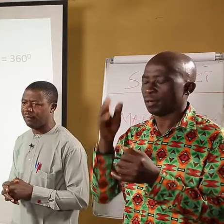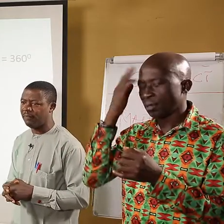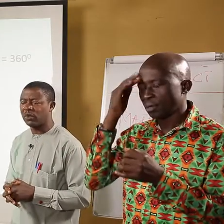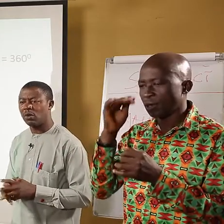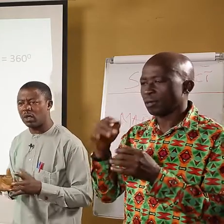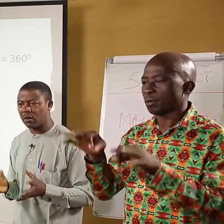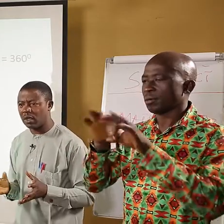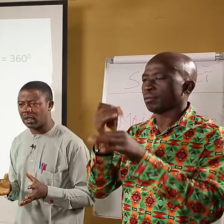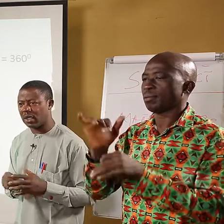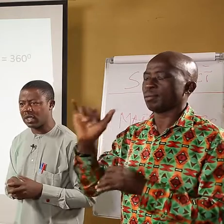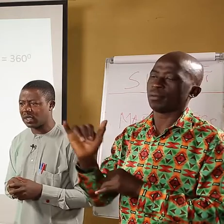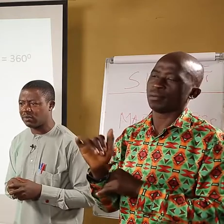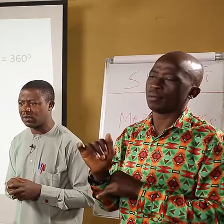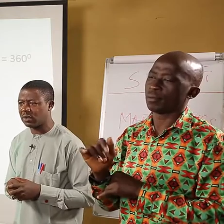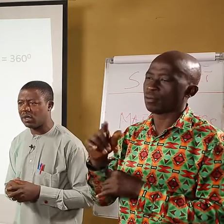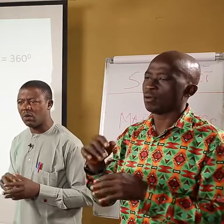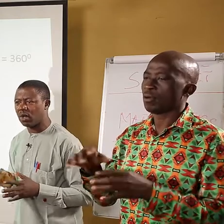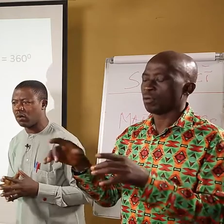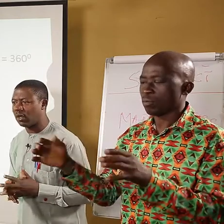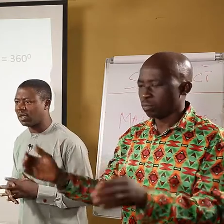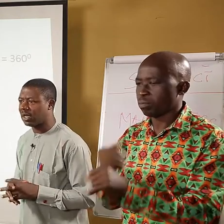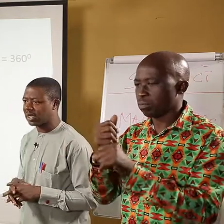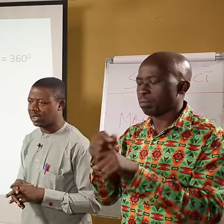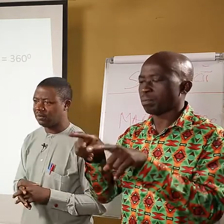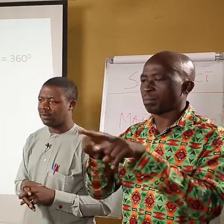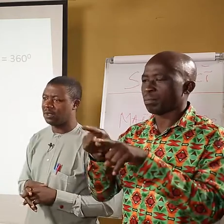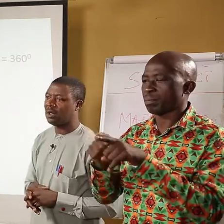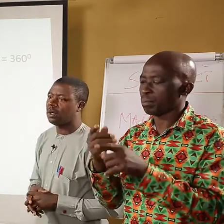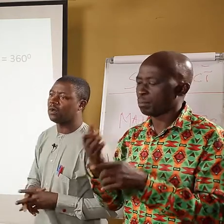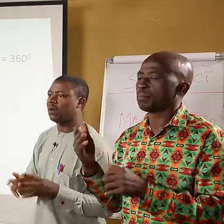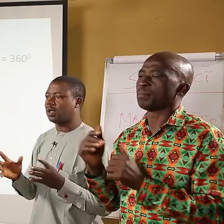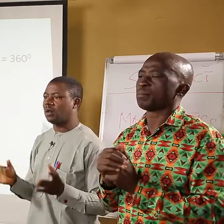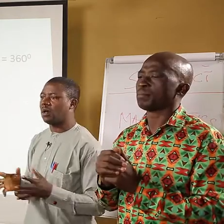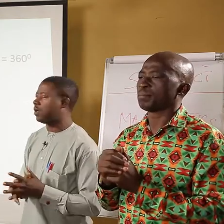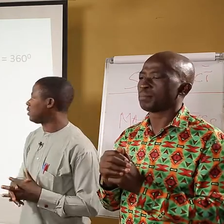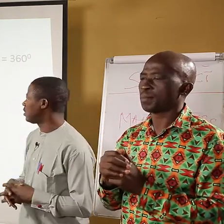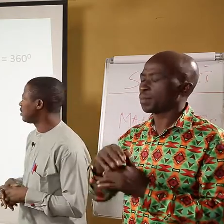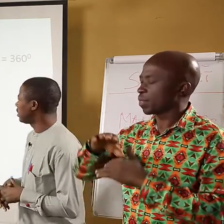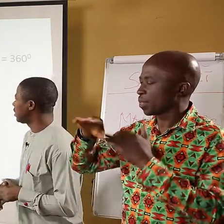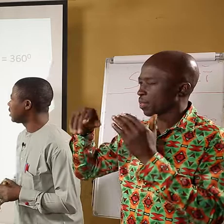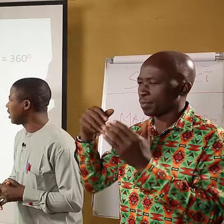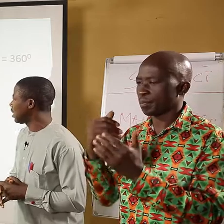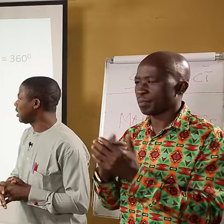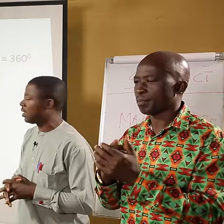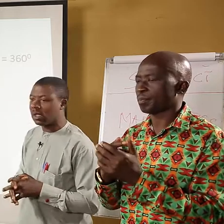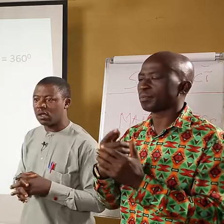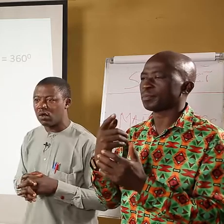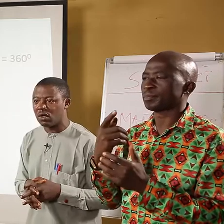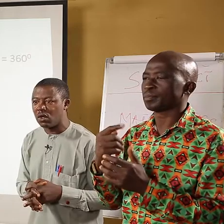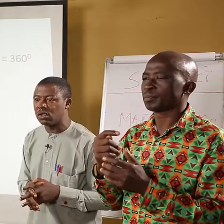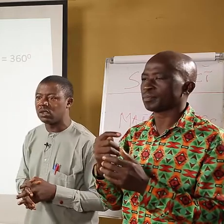y? We collect like terms. We collect like terms. You collect all